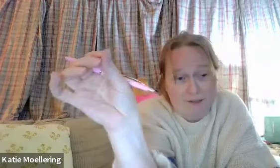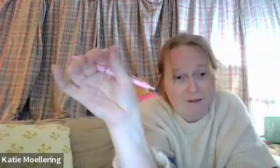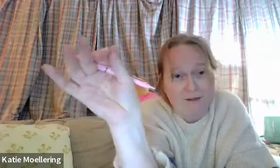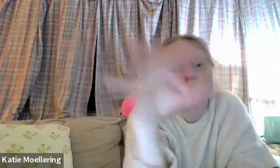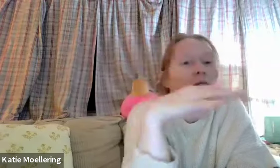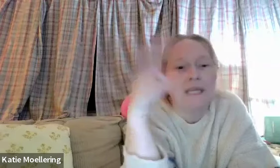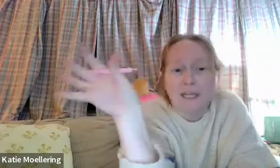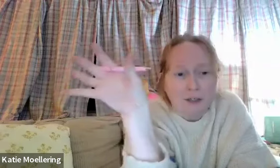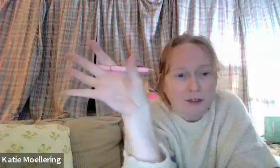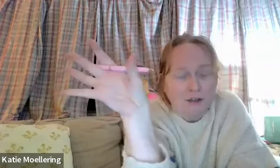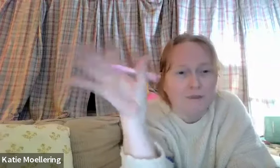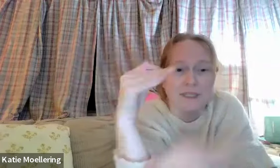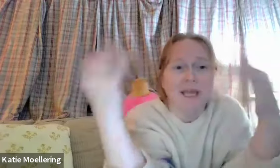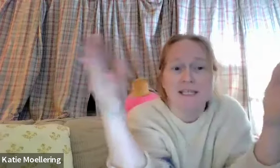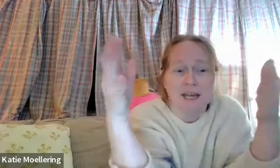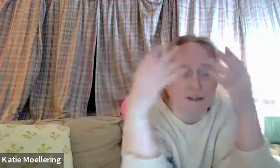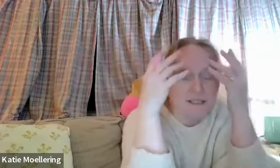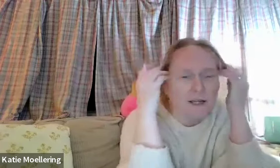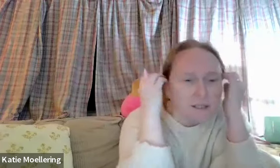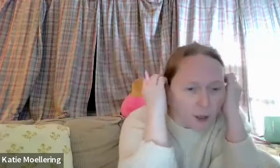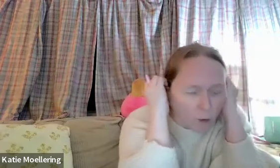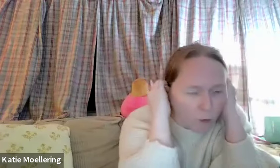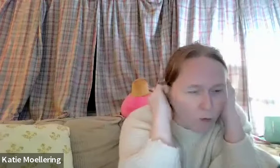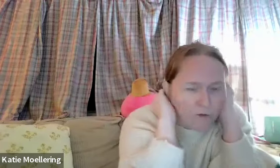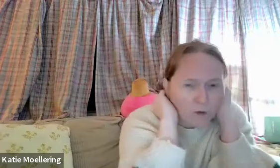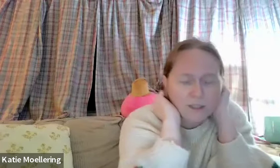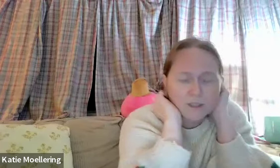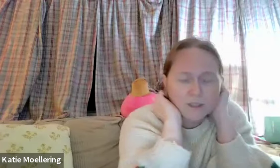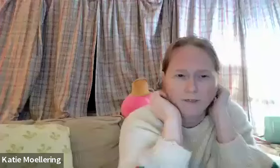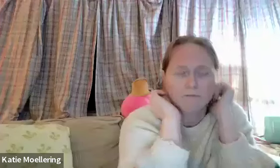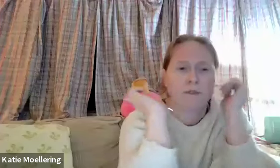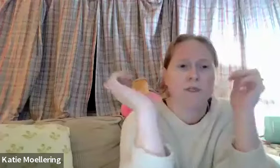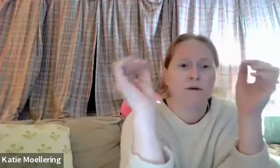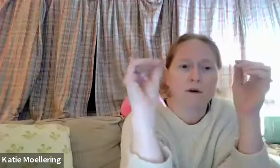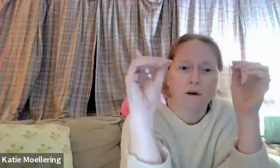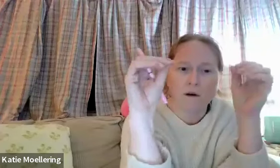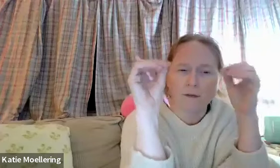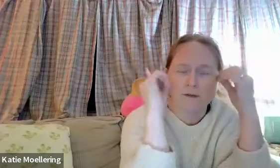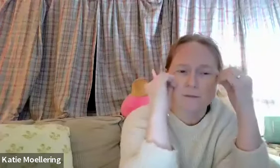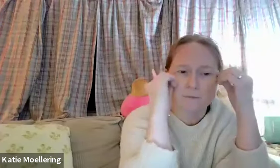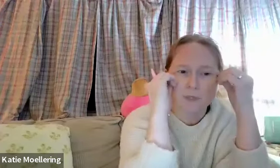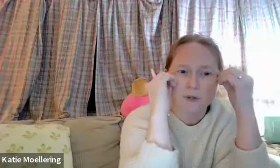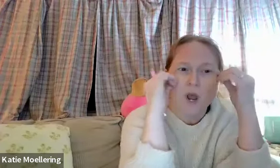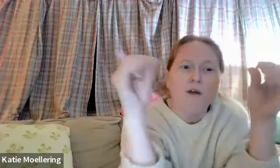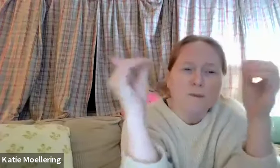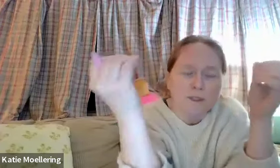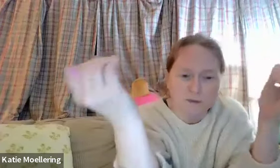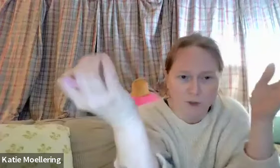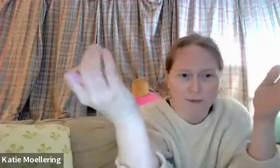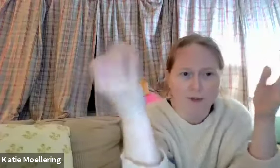pronouns. Here, ASL is not so focused on all those Pronoun. all those parts of the grammar.